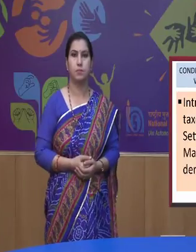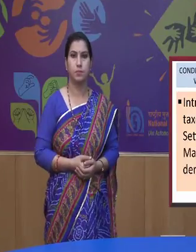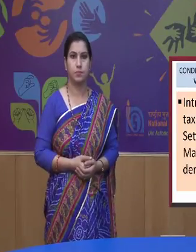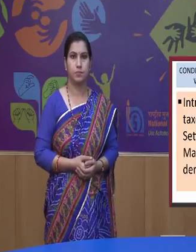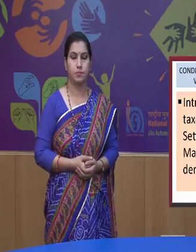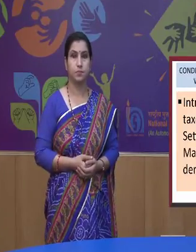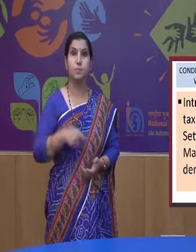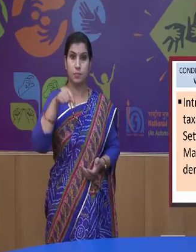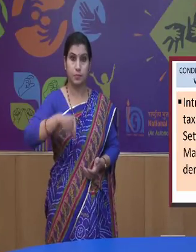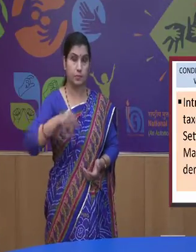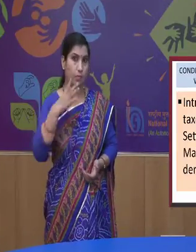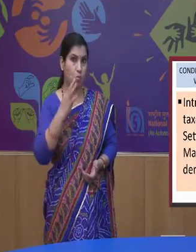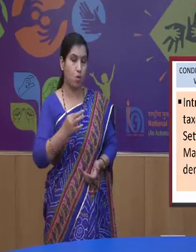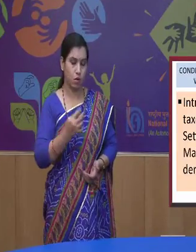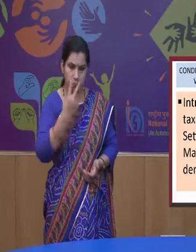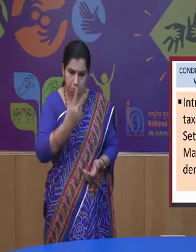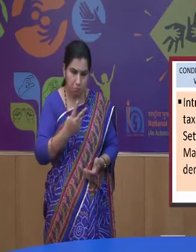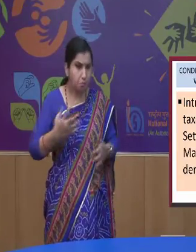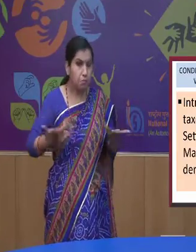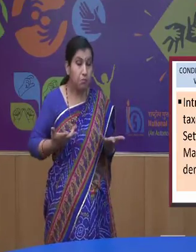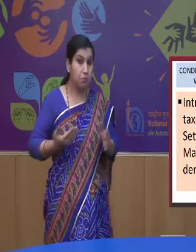It is important to note that in those days,